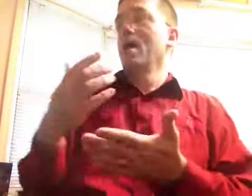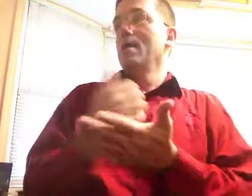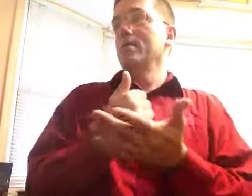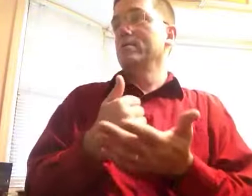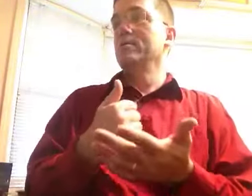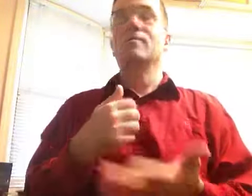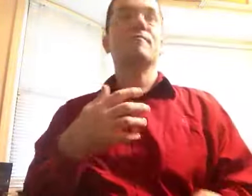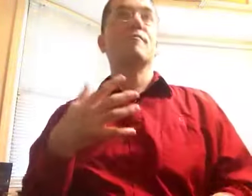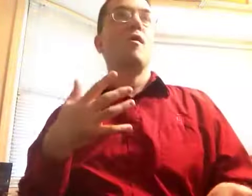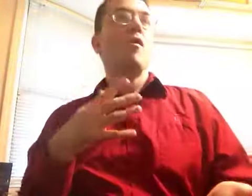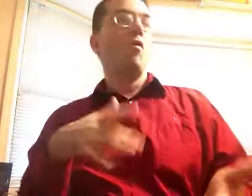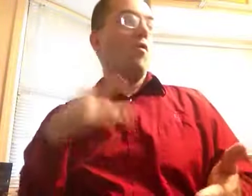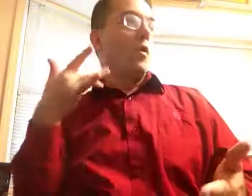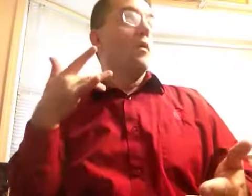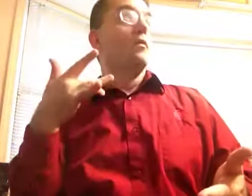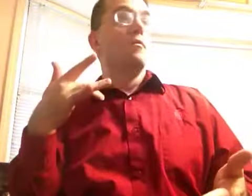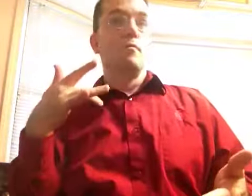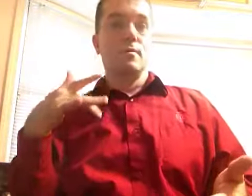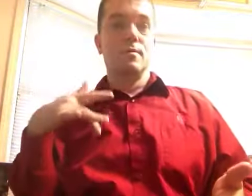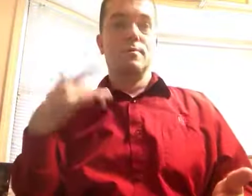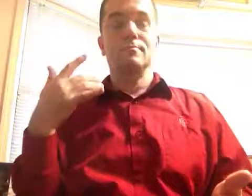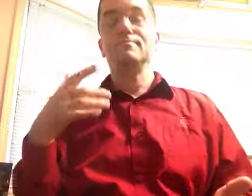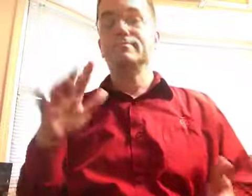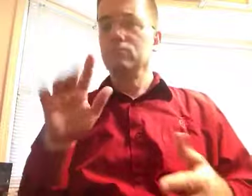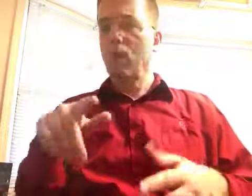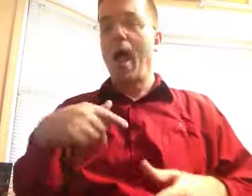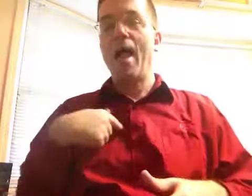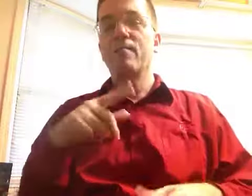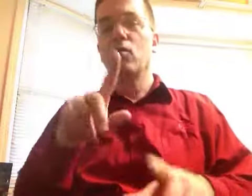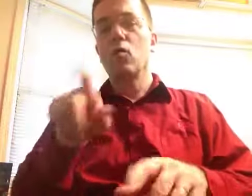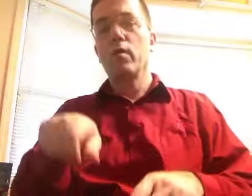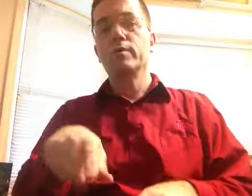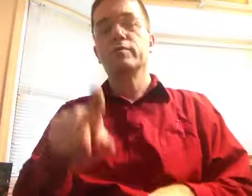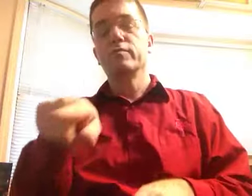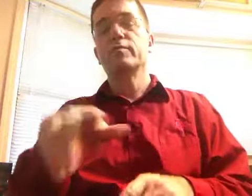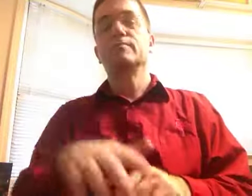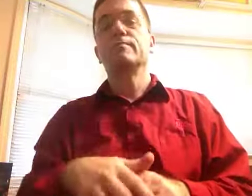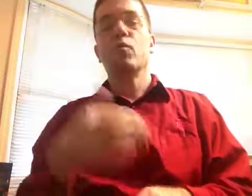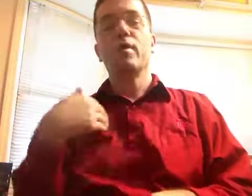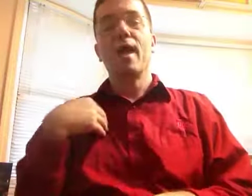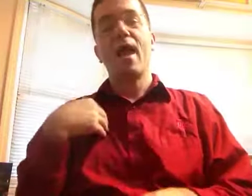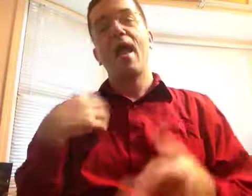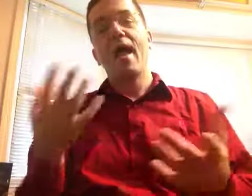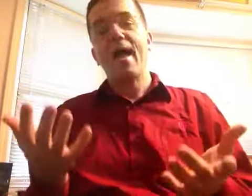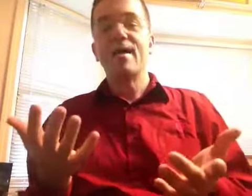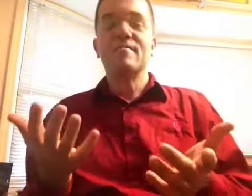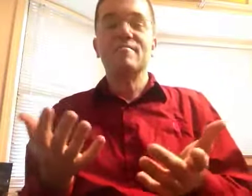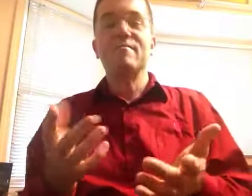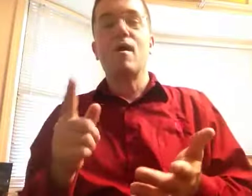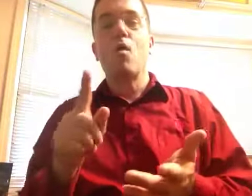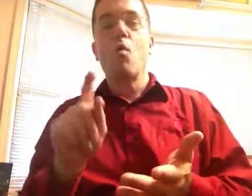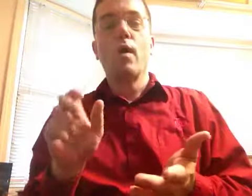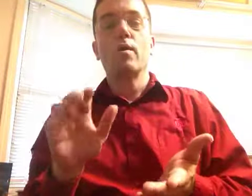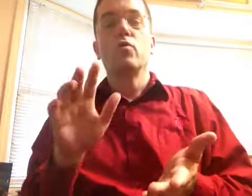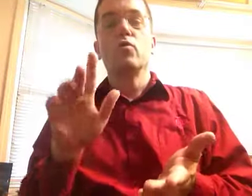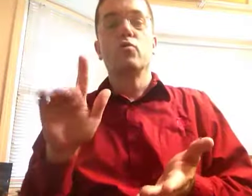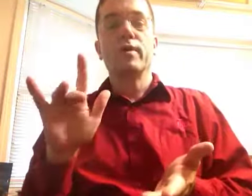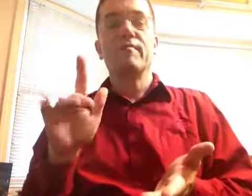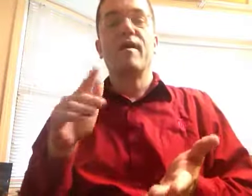question. We've got about $107,000 of debt, and I'm just wondering if you would suggest selling our home to pay